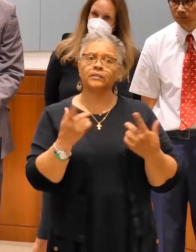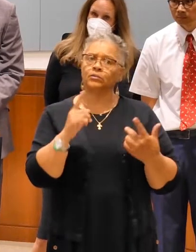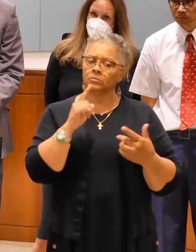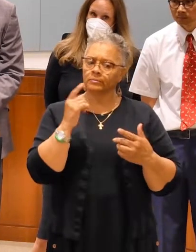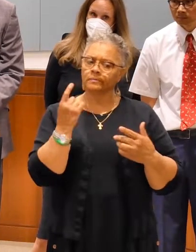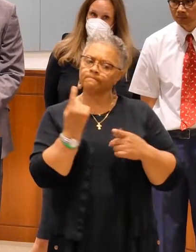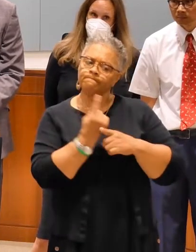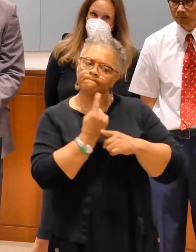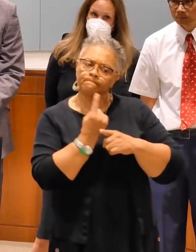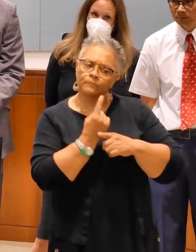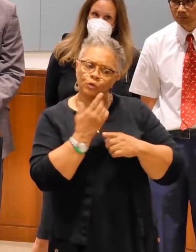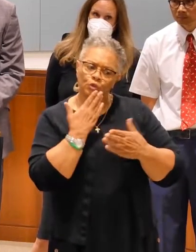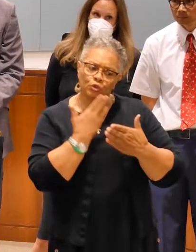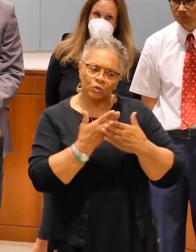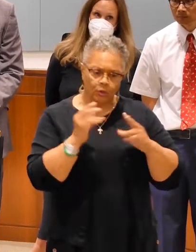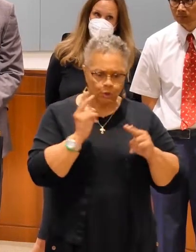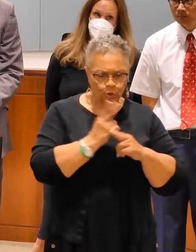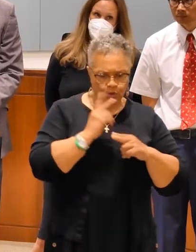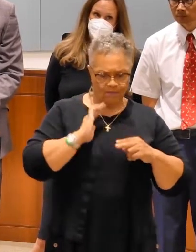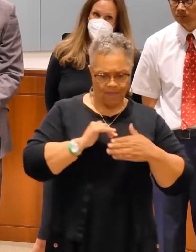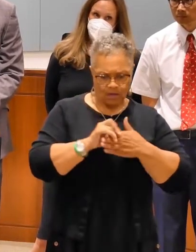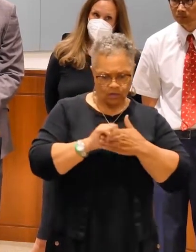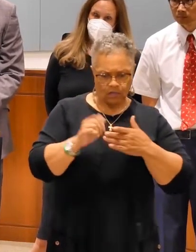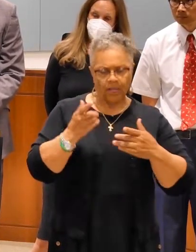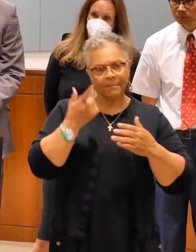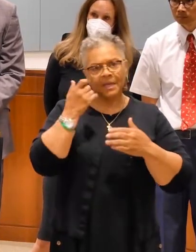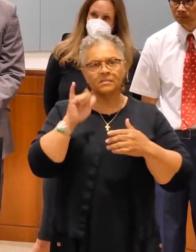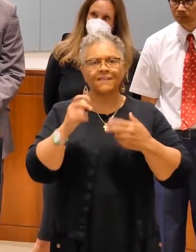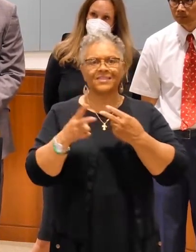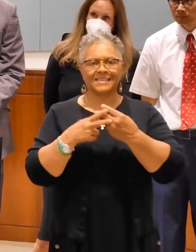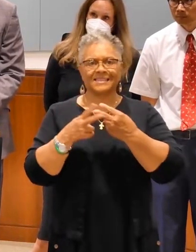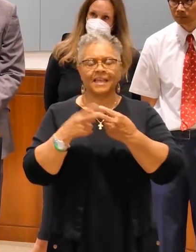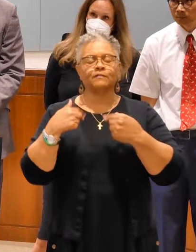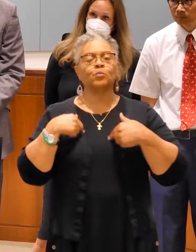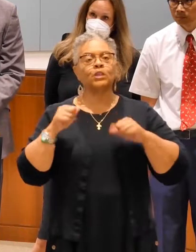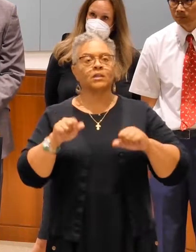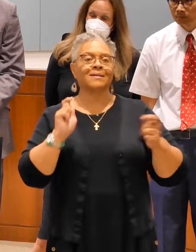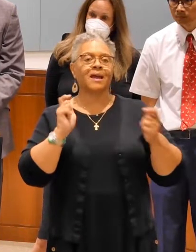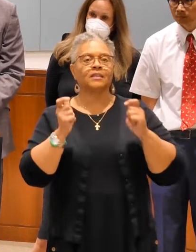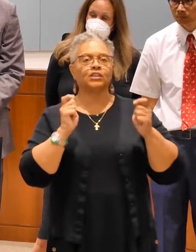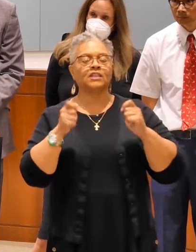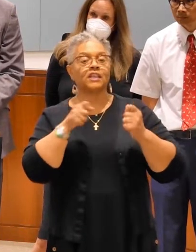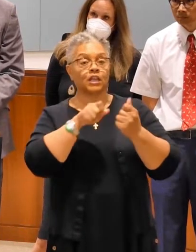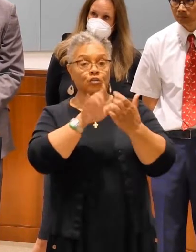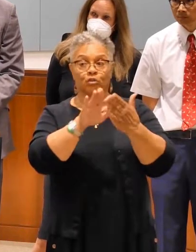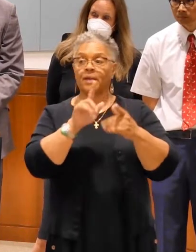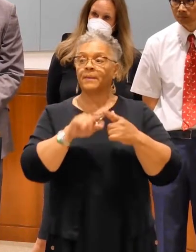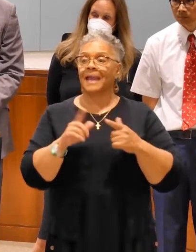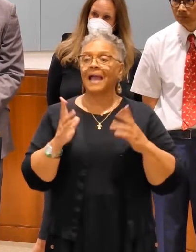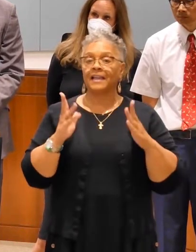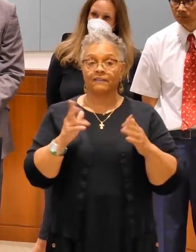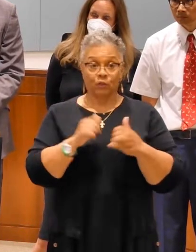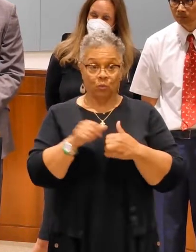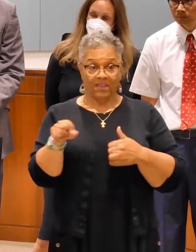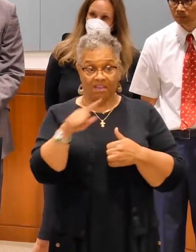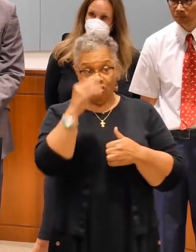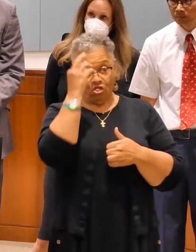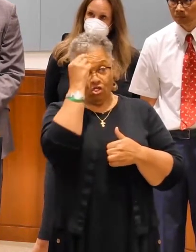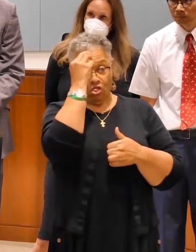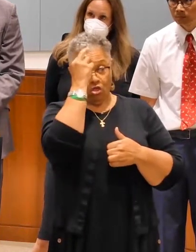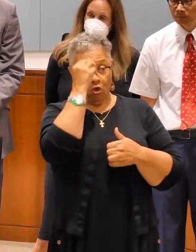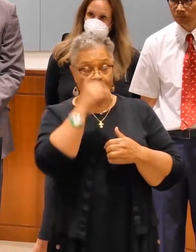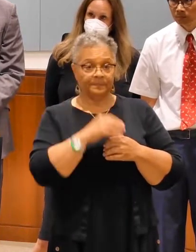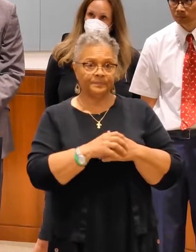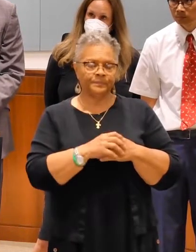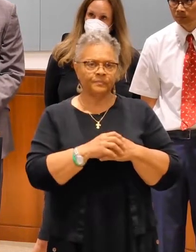dollars. So through those savings, we've been able to adjust and address that. But I want to leave you with this thought. If